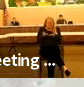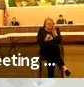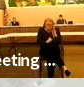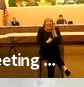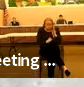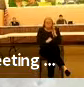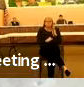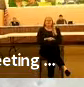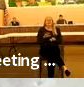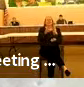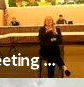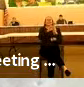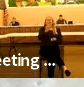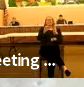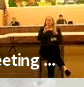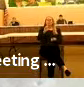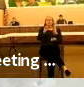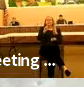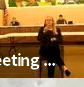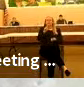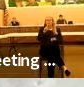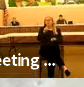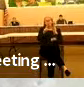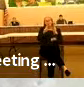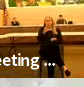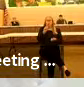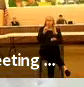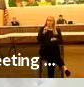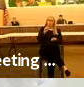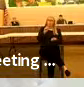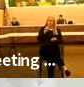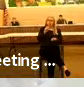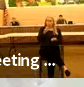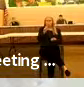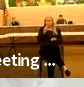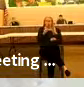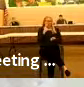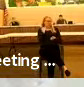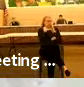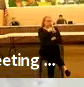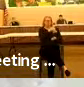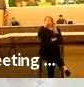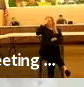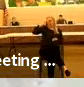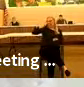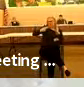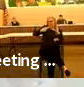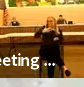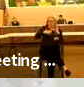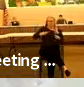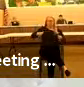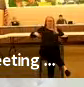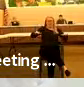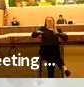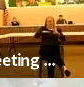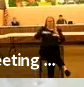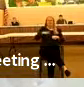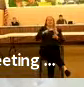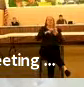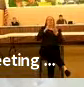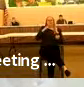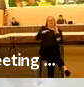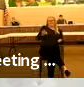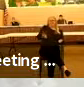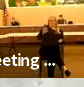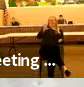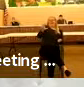of the East River Road corridor, which I think most people on this board are familiar with. And as such, we will be paying into the East River